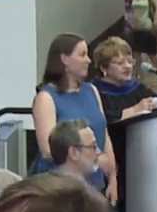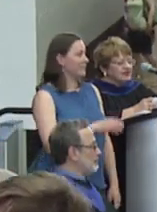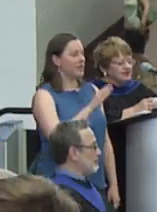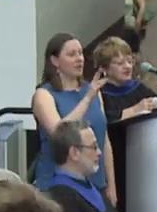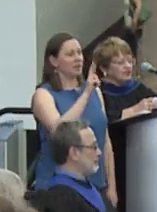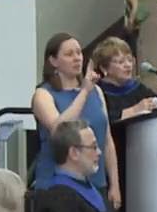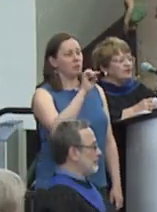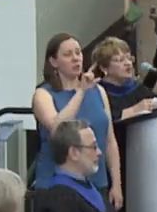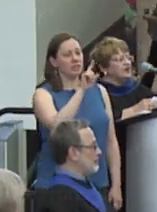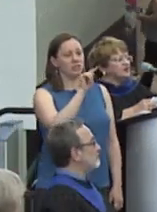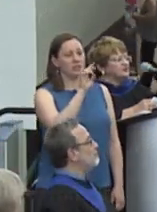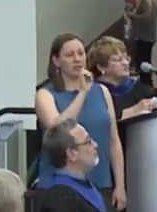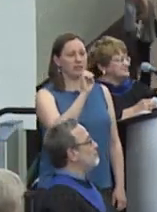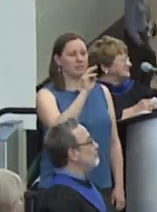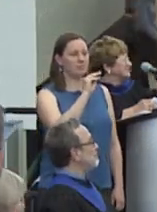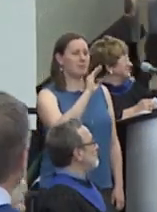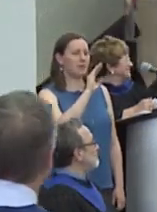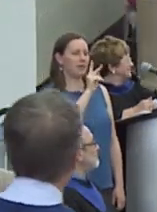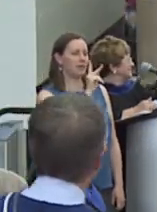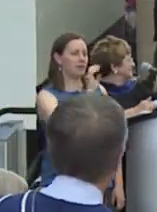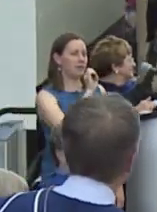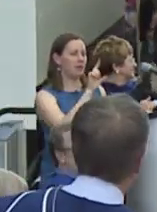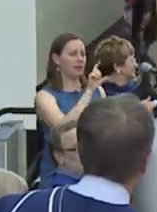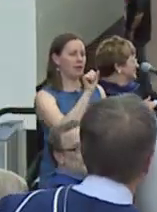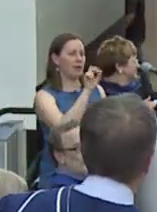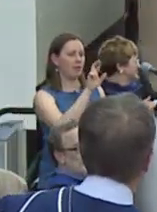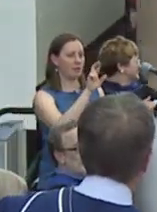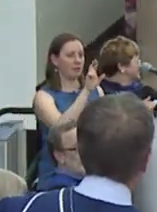Bridget McKellar with honors.